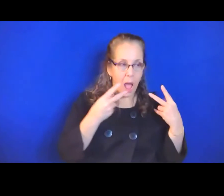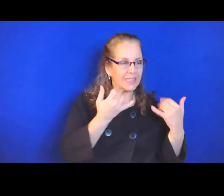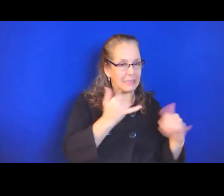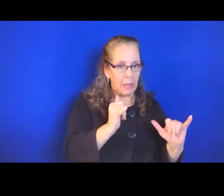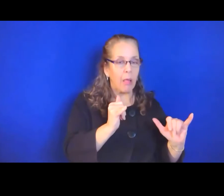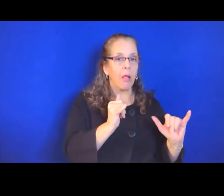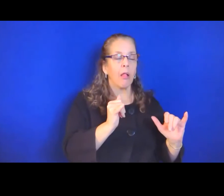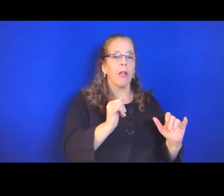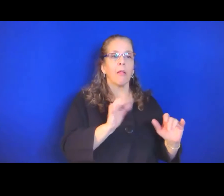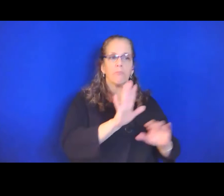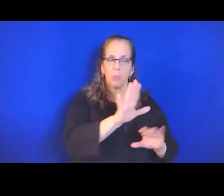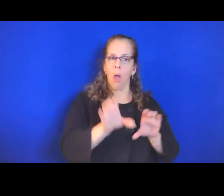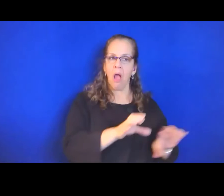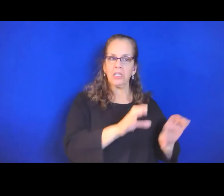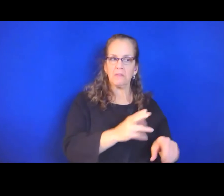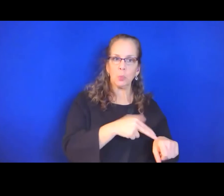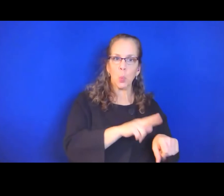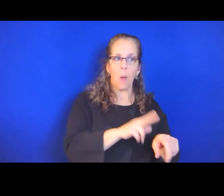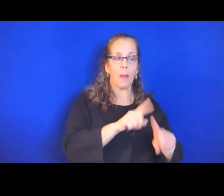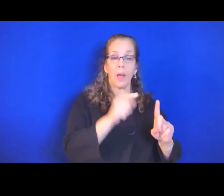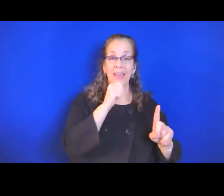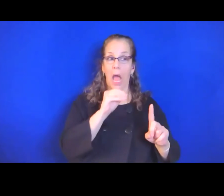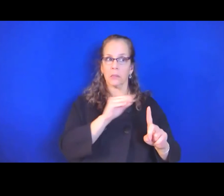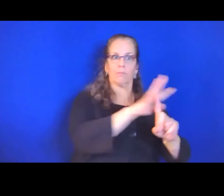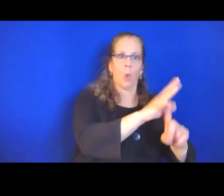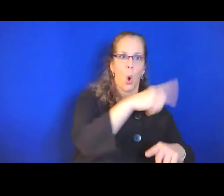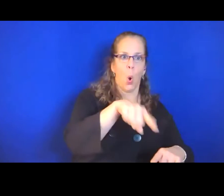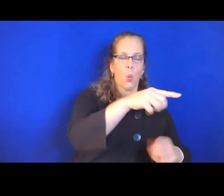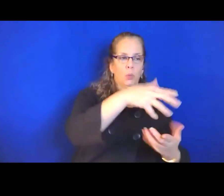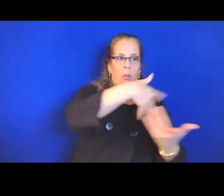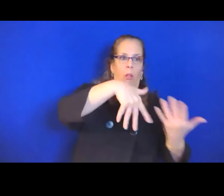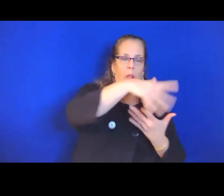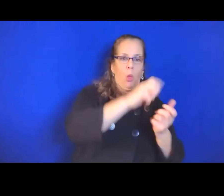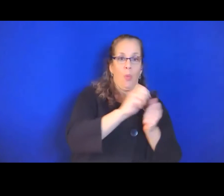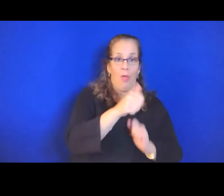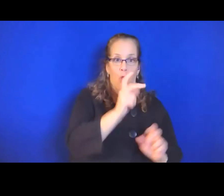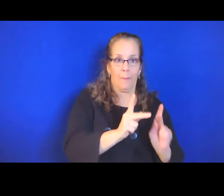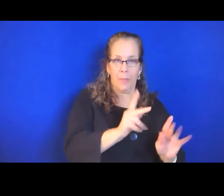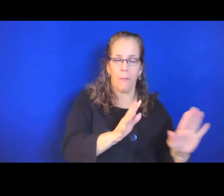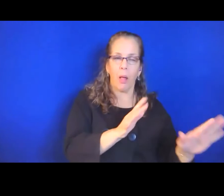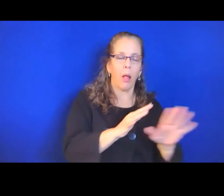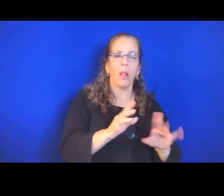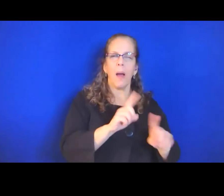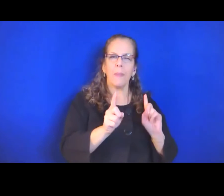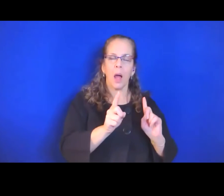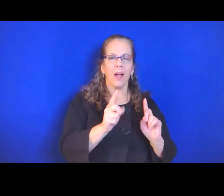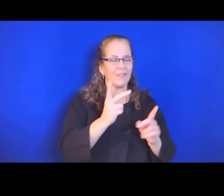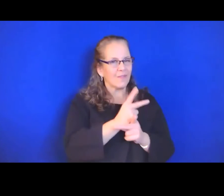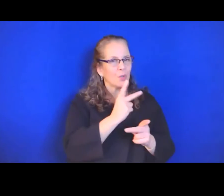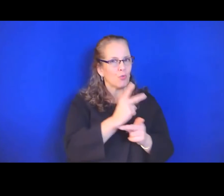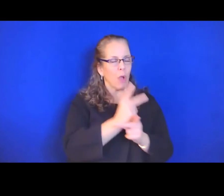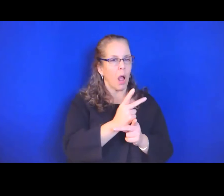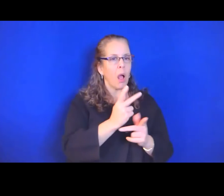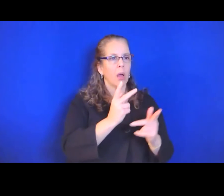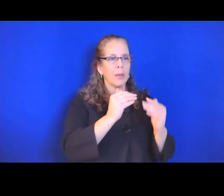per normal, and exposing other people, and this is really to try to strike the balance between